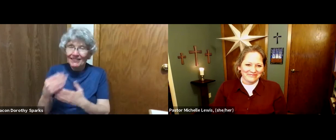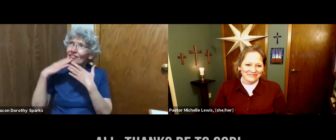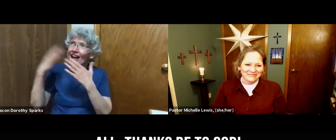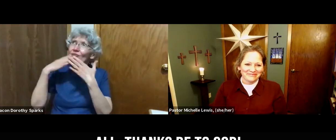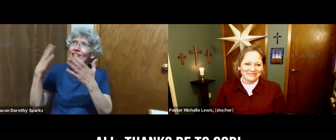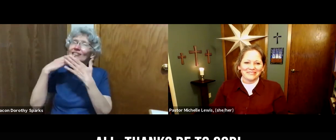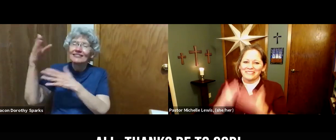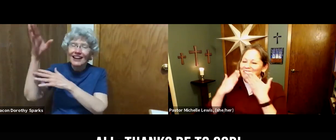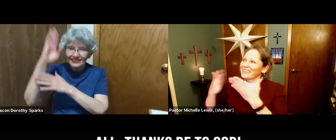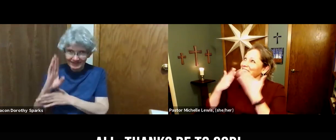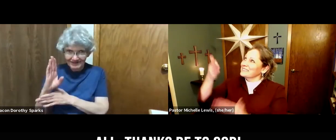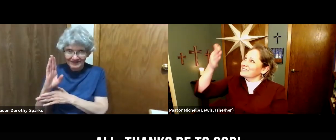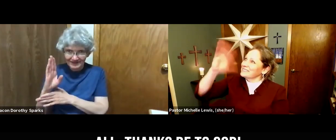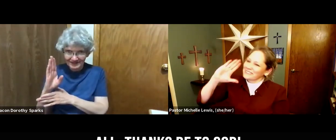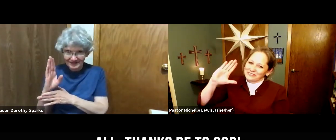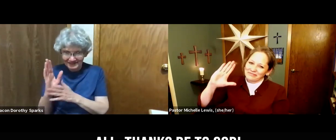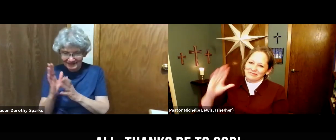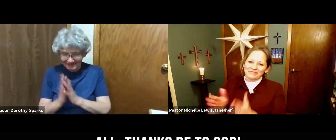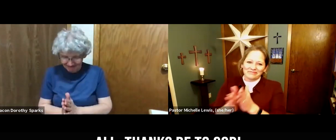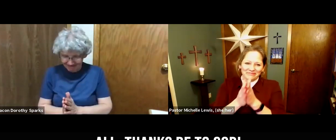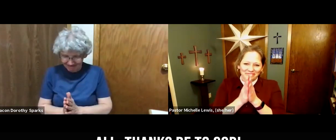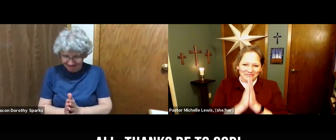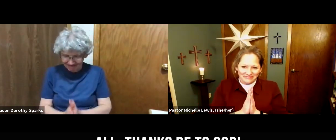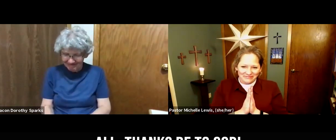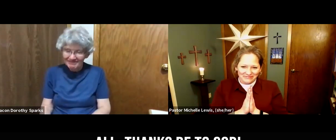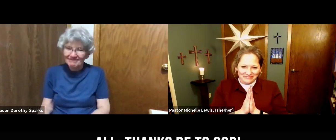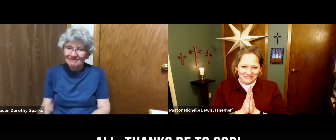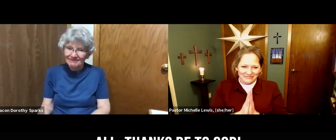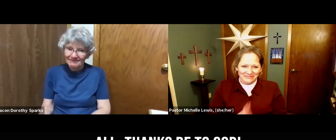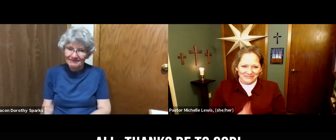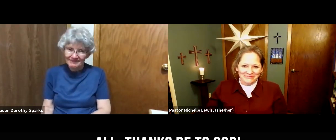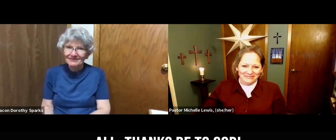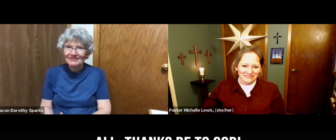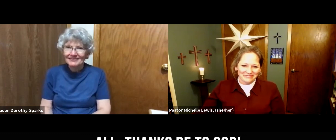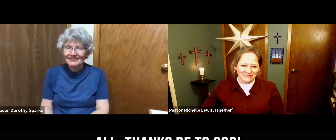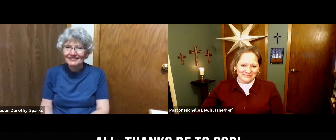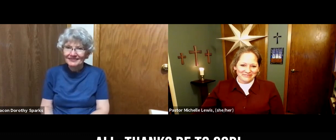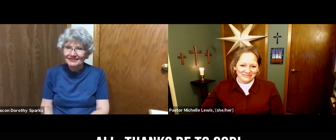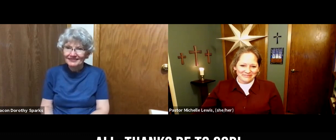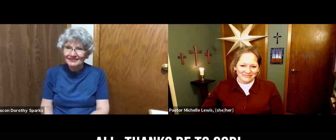Thanks be to God. Amen.